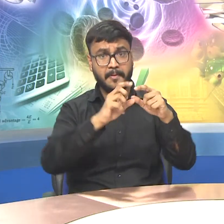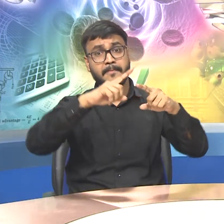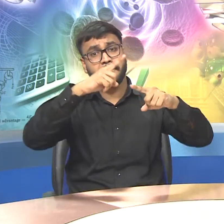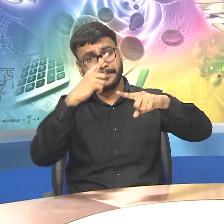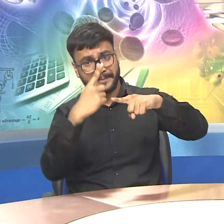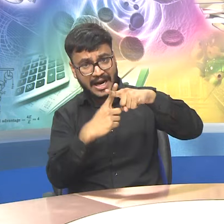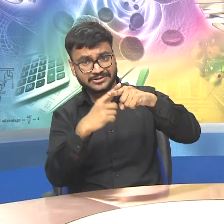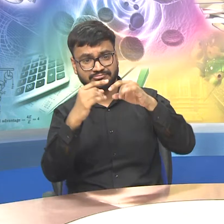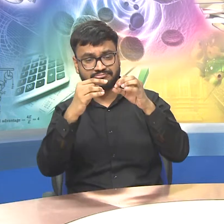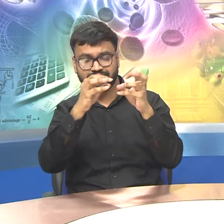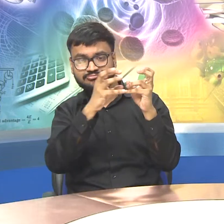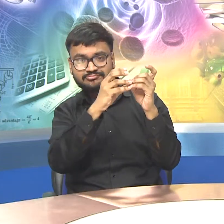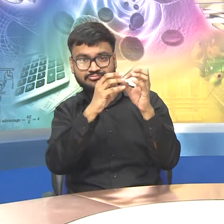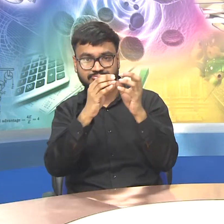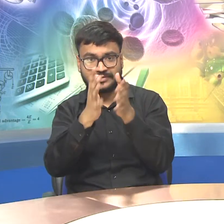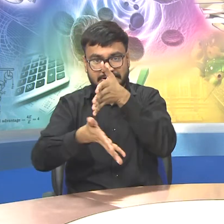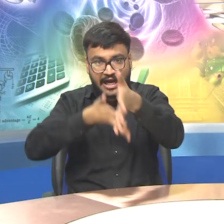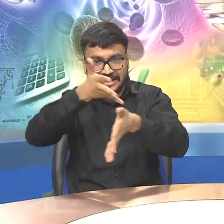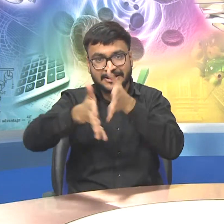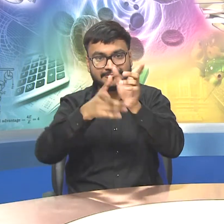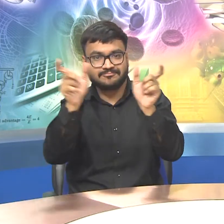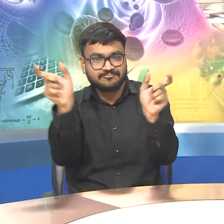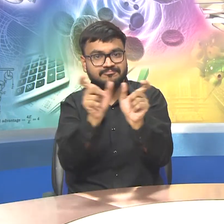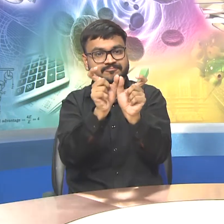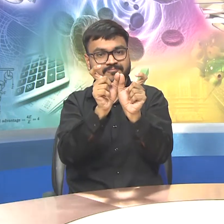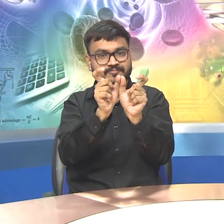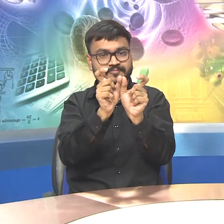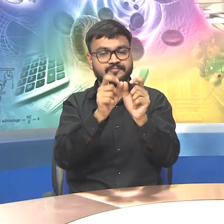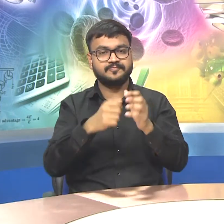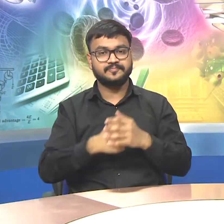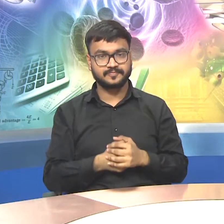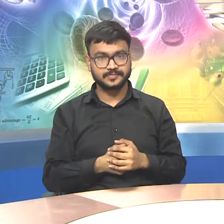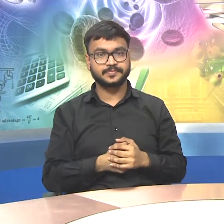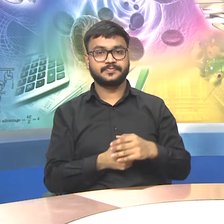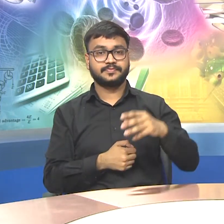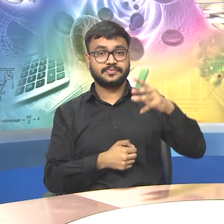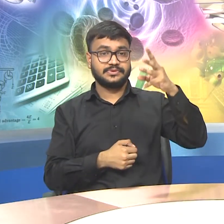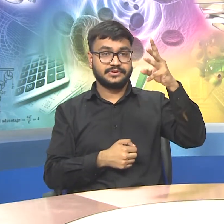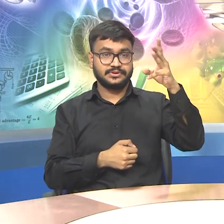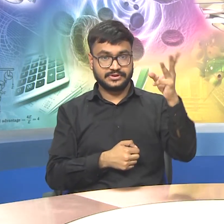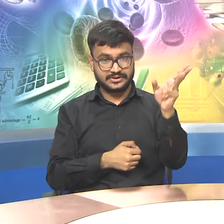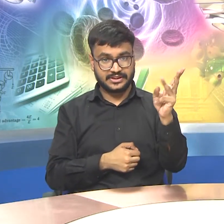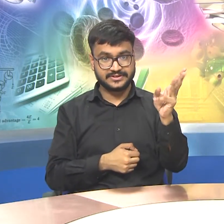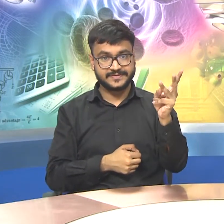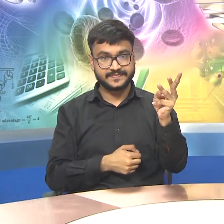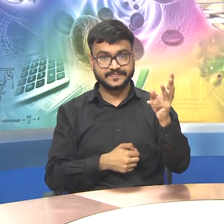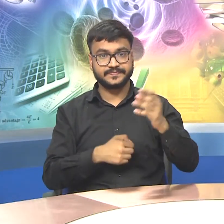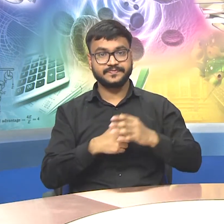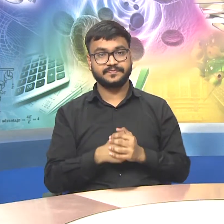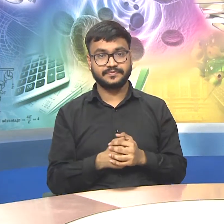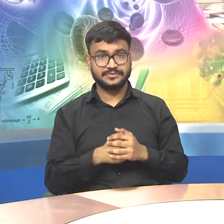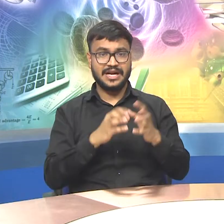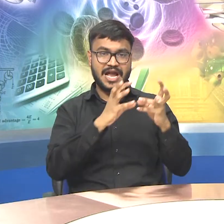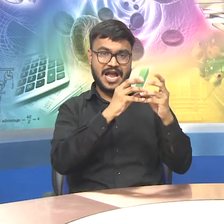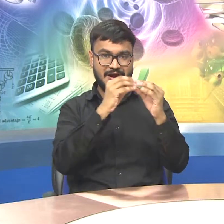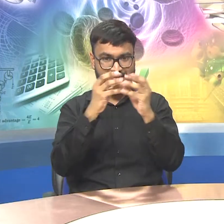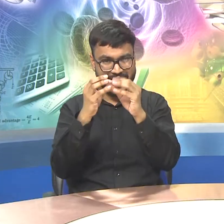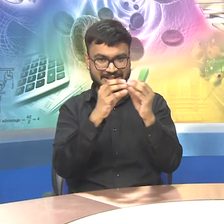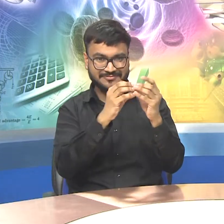finger spelled letter along with the sign, and the third, signs with the